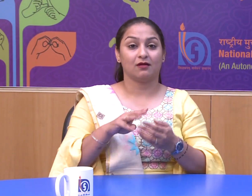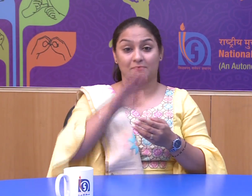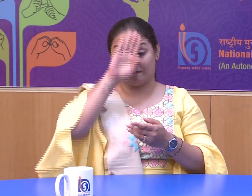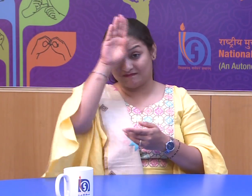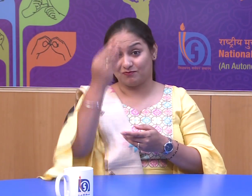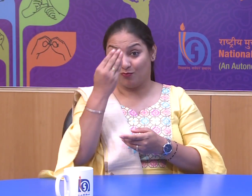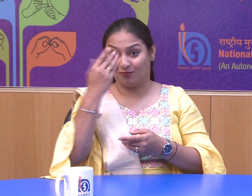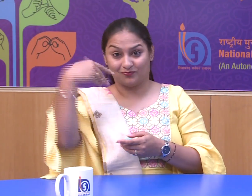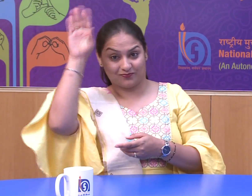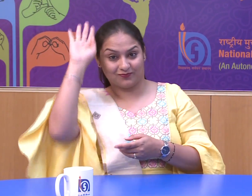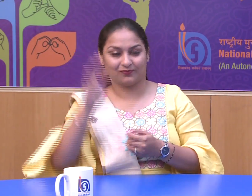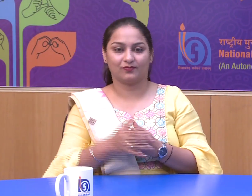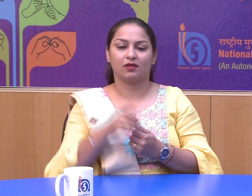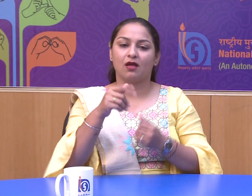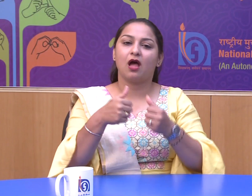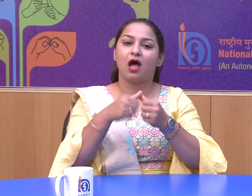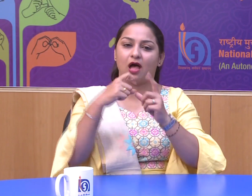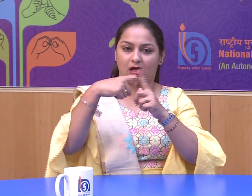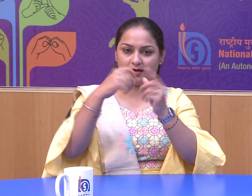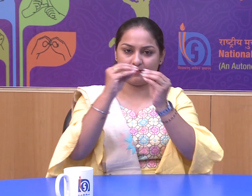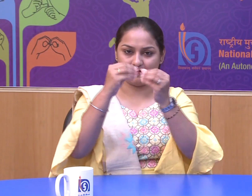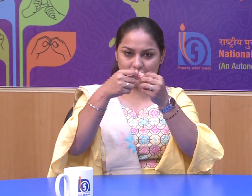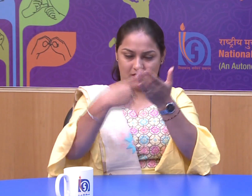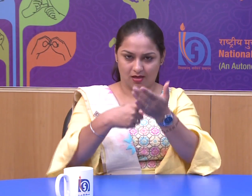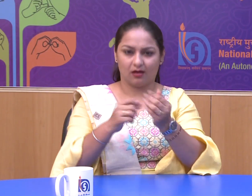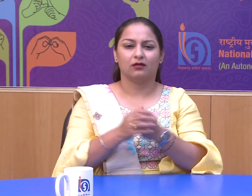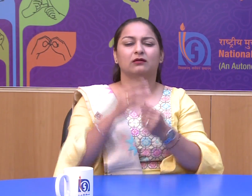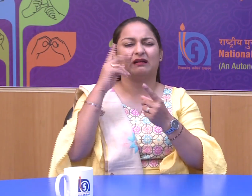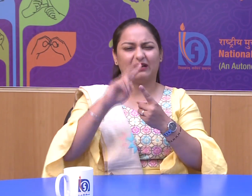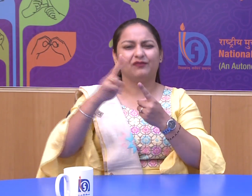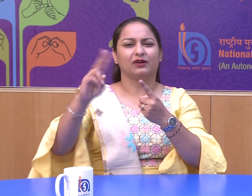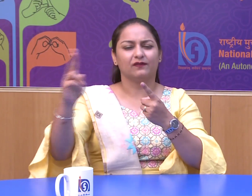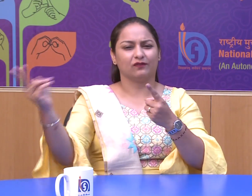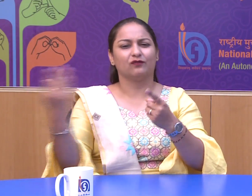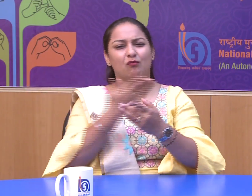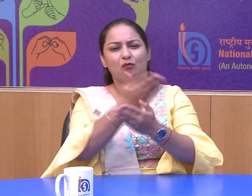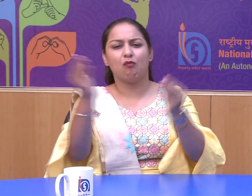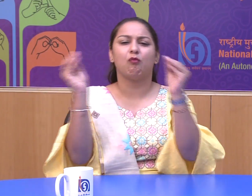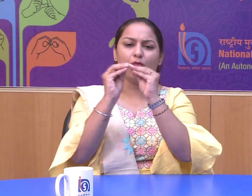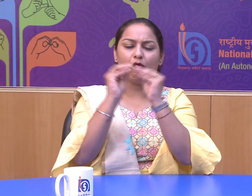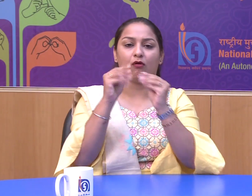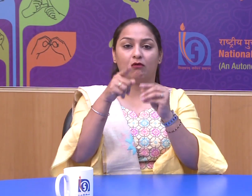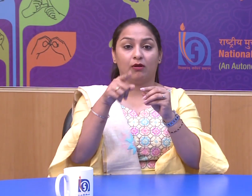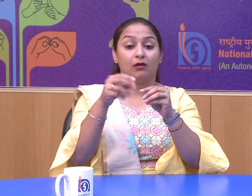emperors Akbar, Jahangir and Shahjahan patronized